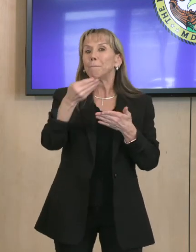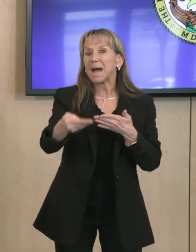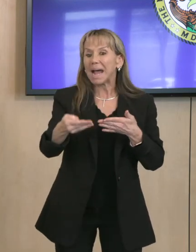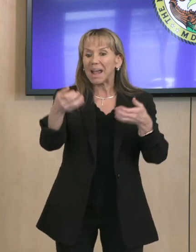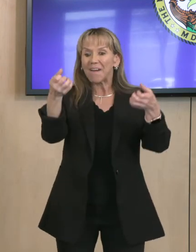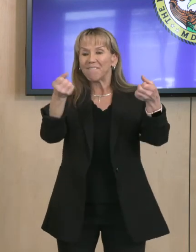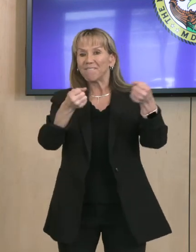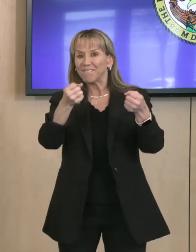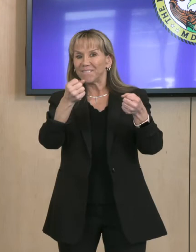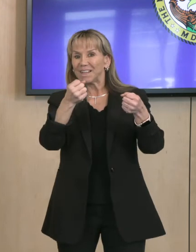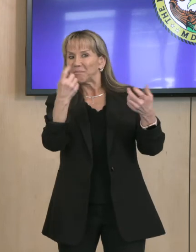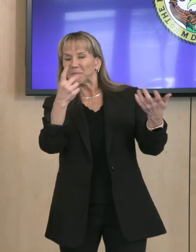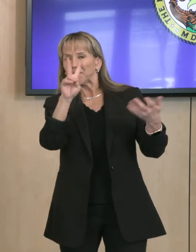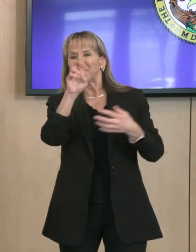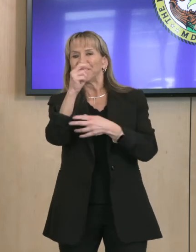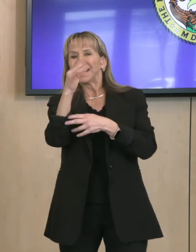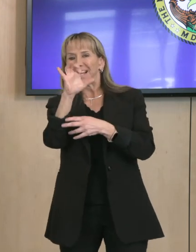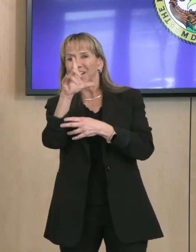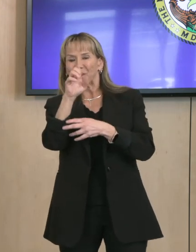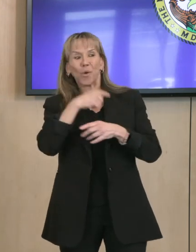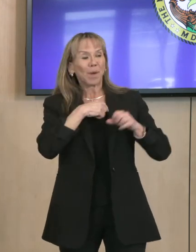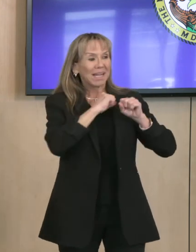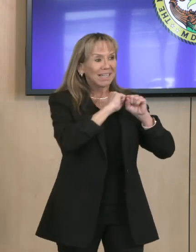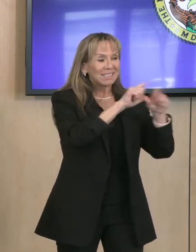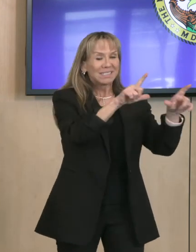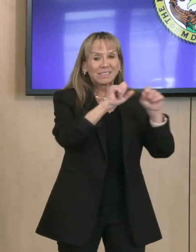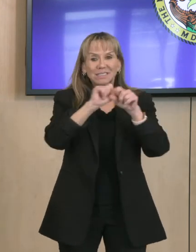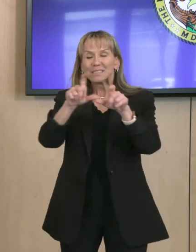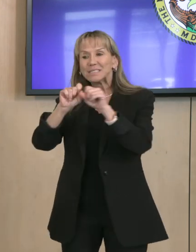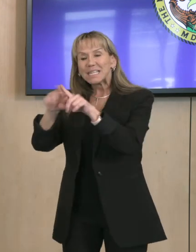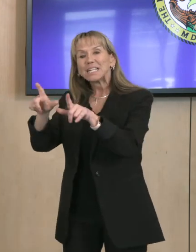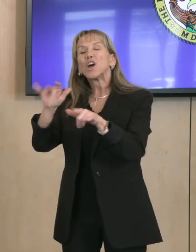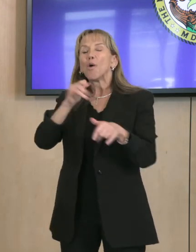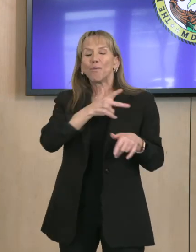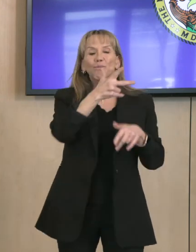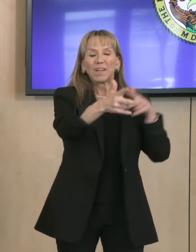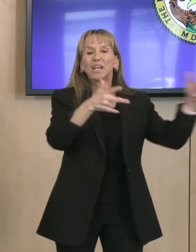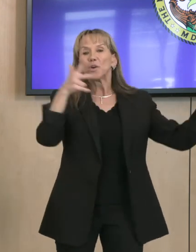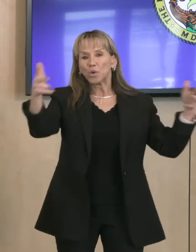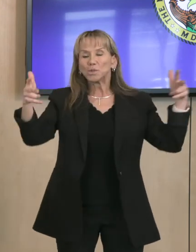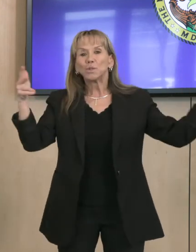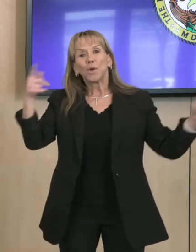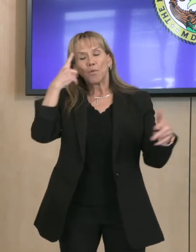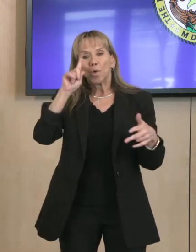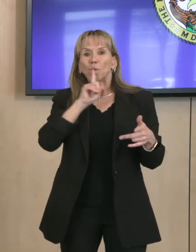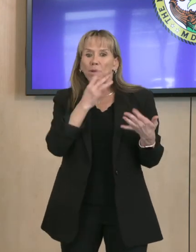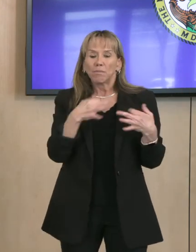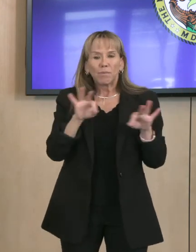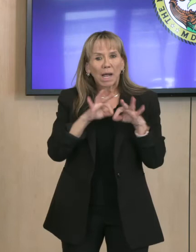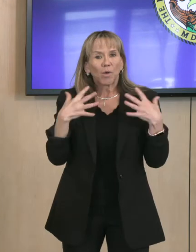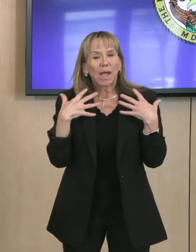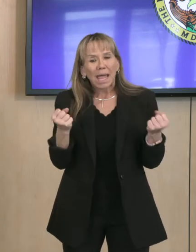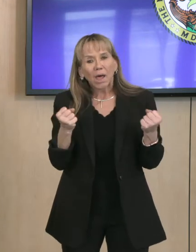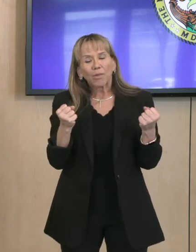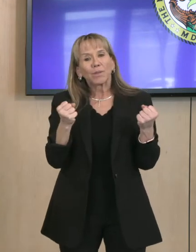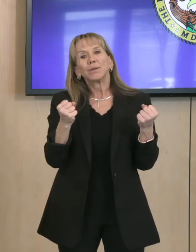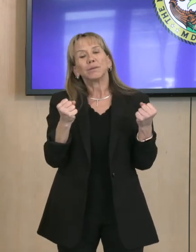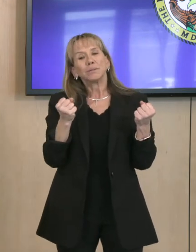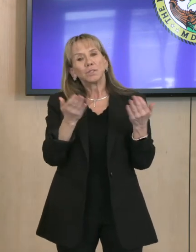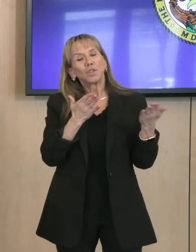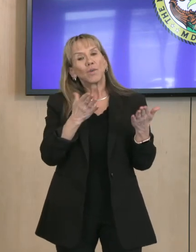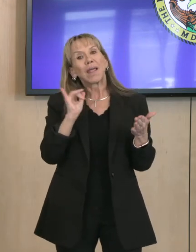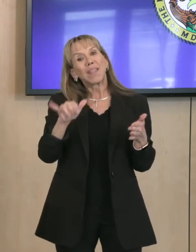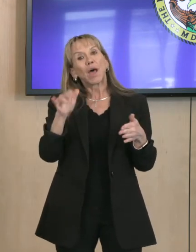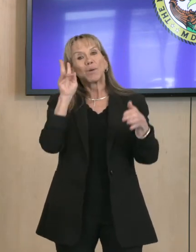send out to the community groups to provide vital health services. It was to support our vision to improve the